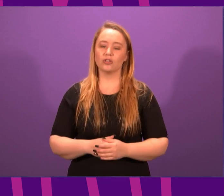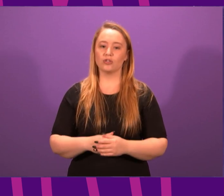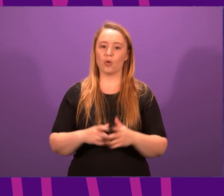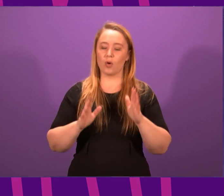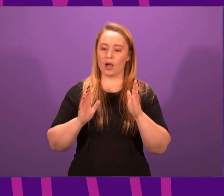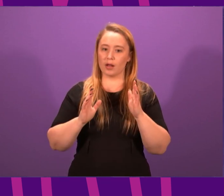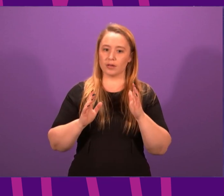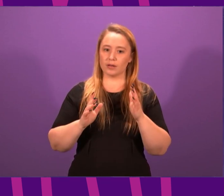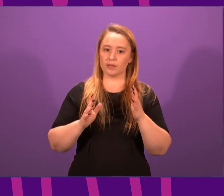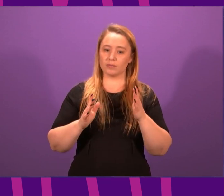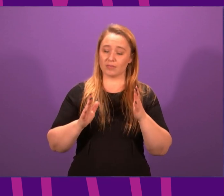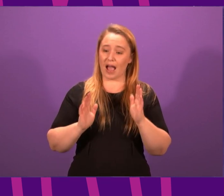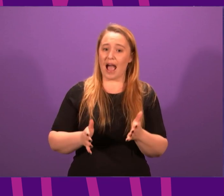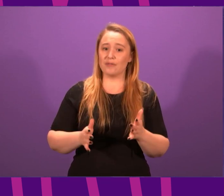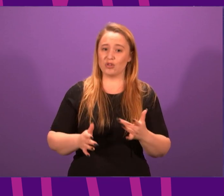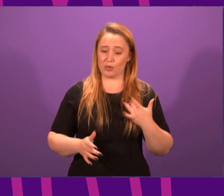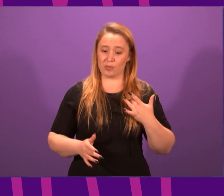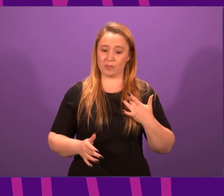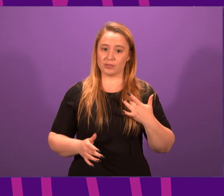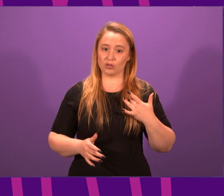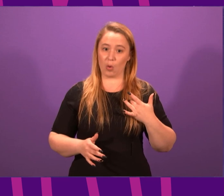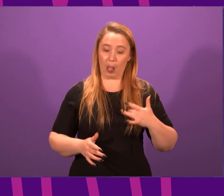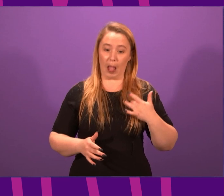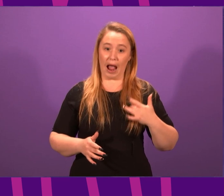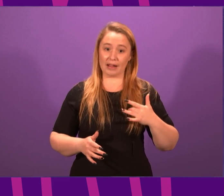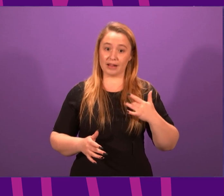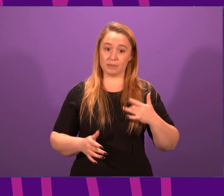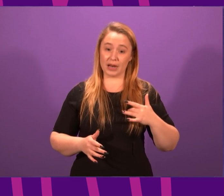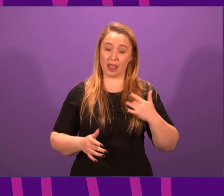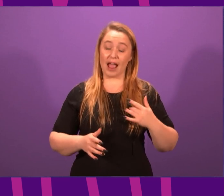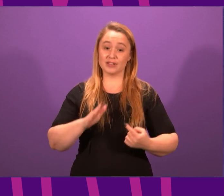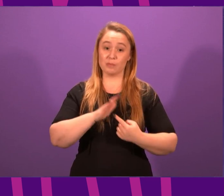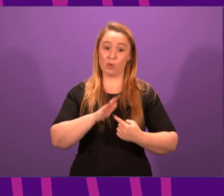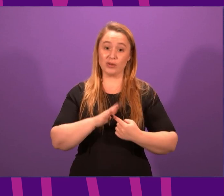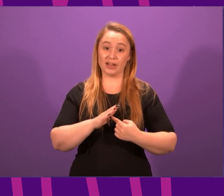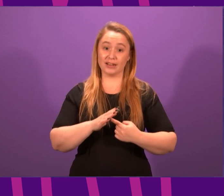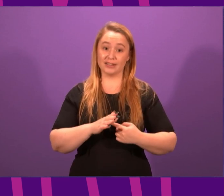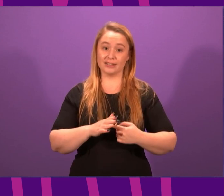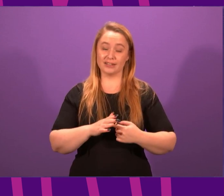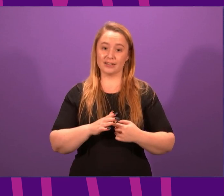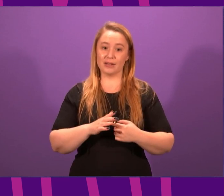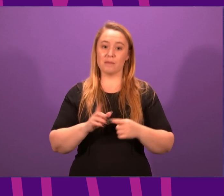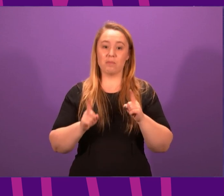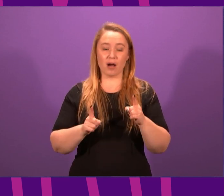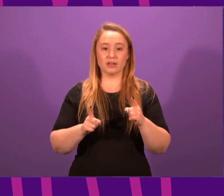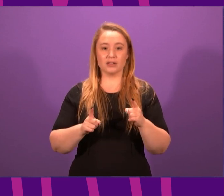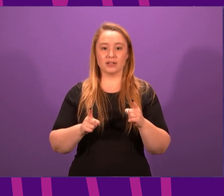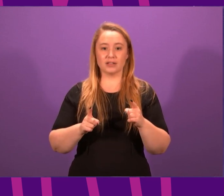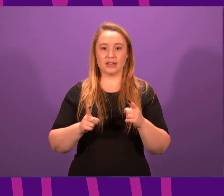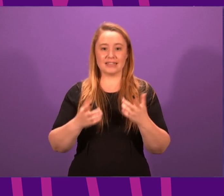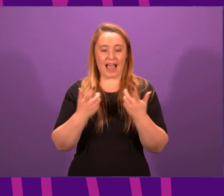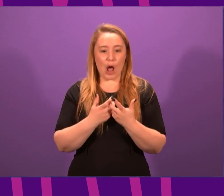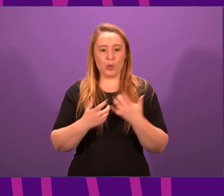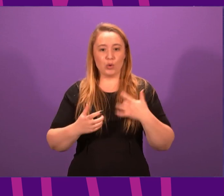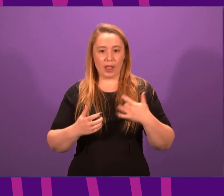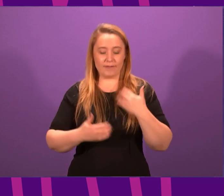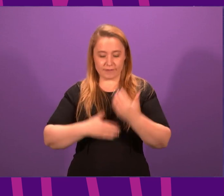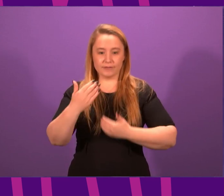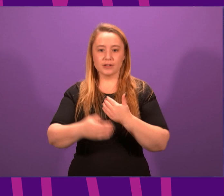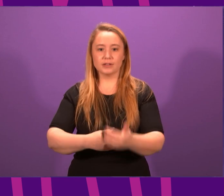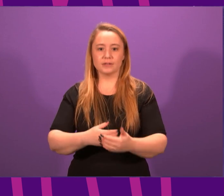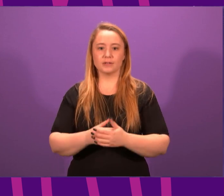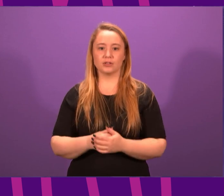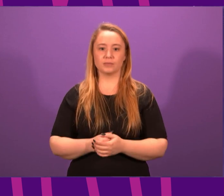virus. Being alive is a bit more than having a heartbeat. We must continue to work with our communities and give people the chance to live, not